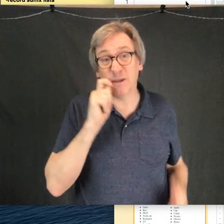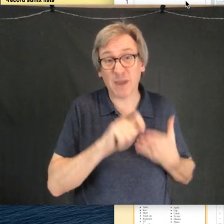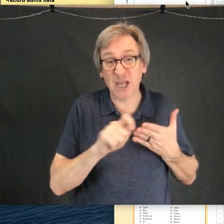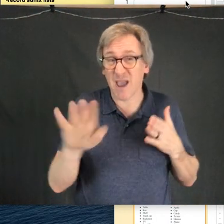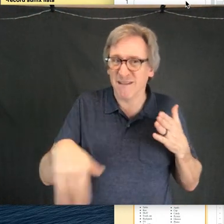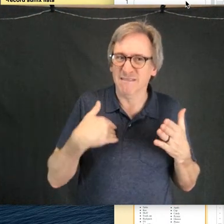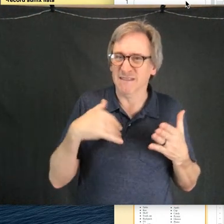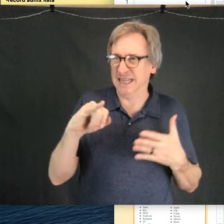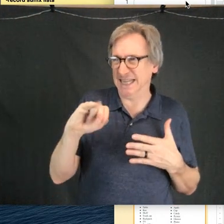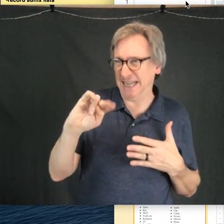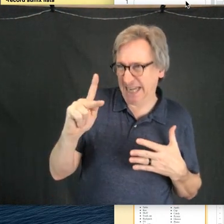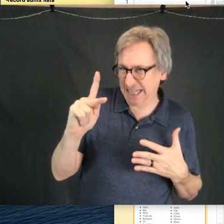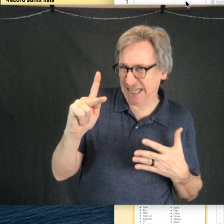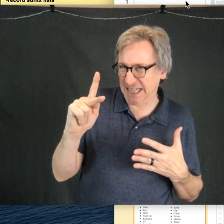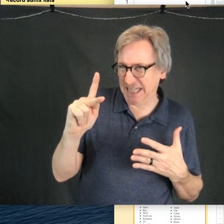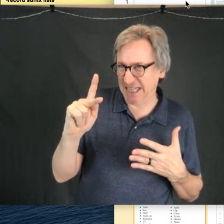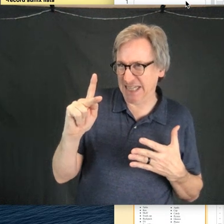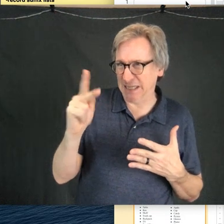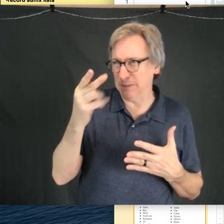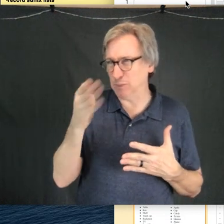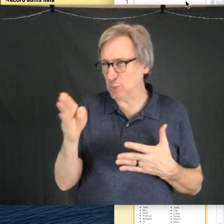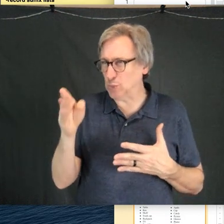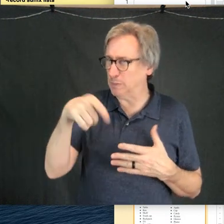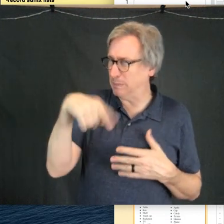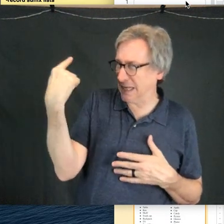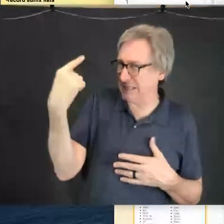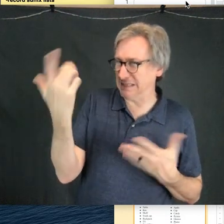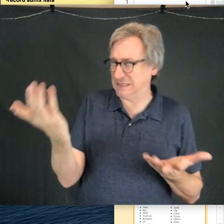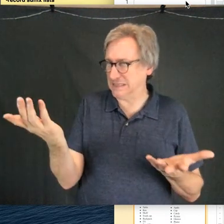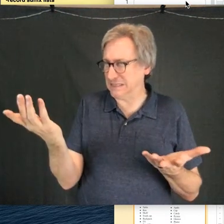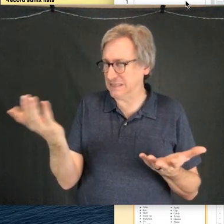I-N-K. Ink.